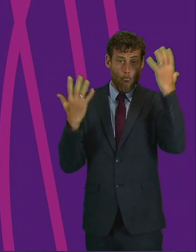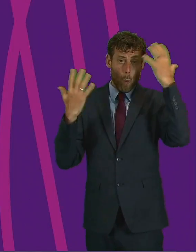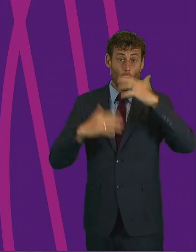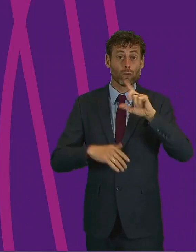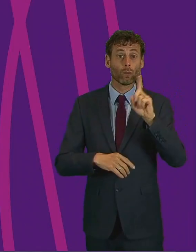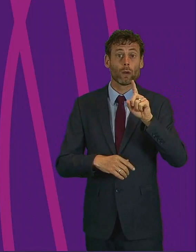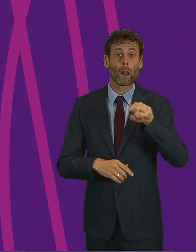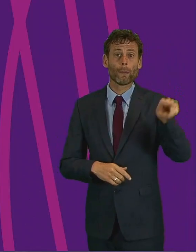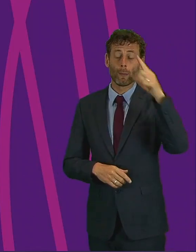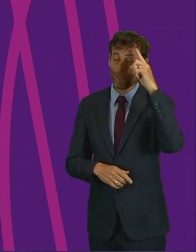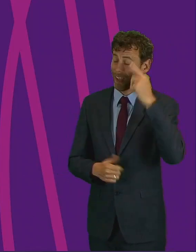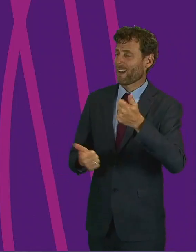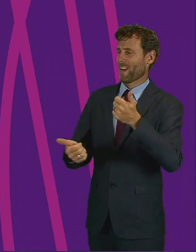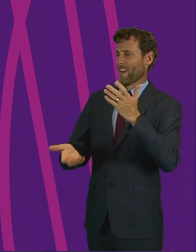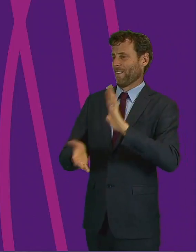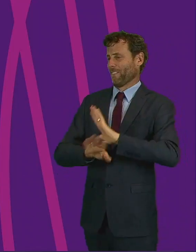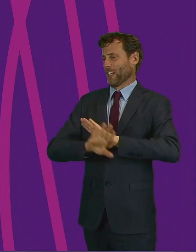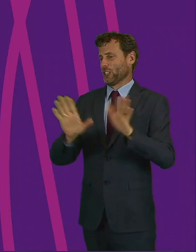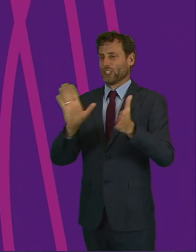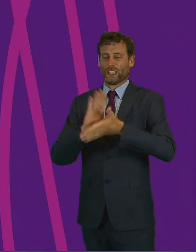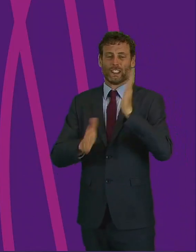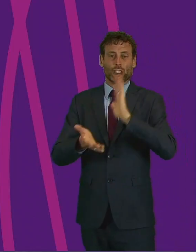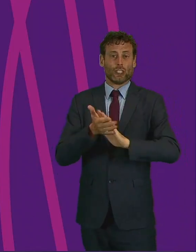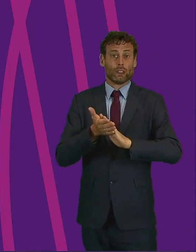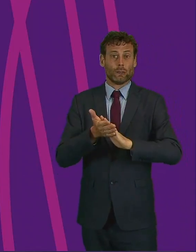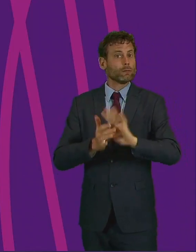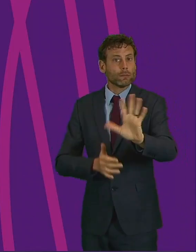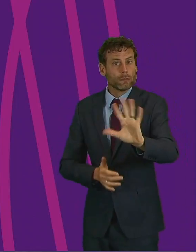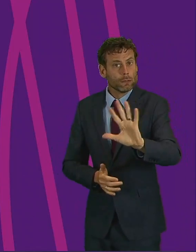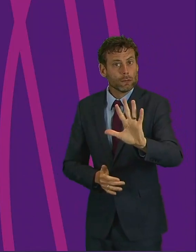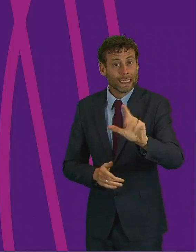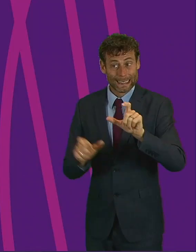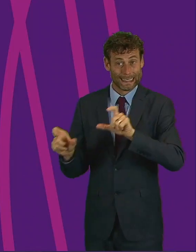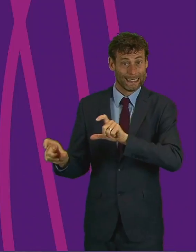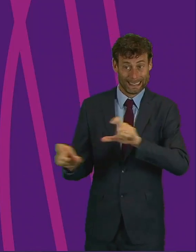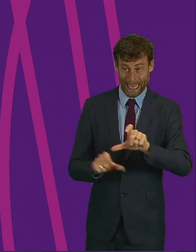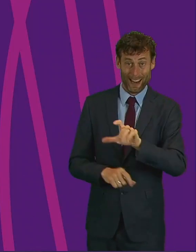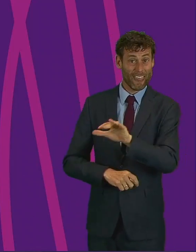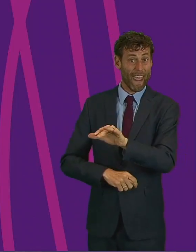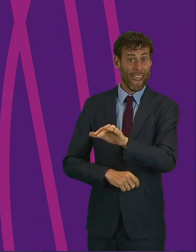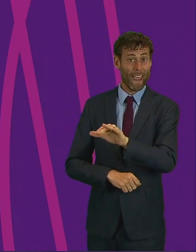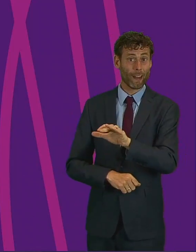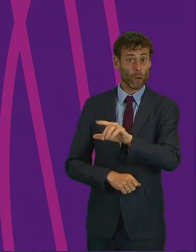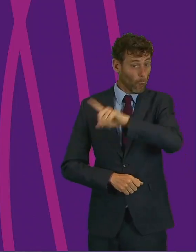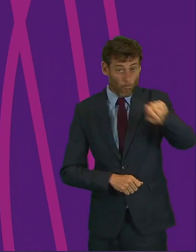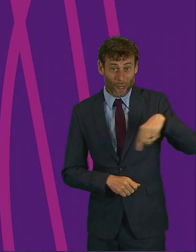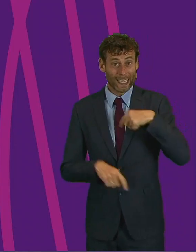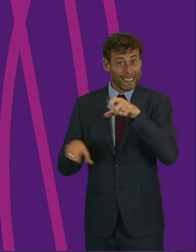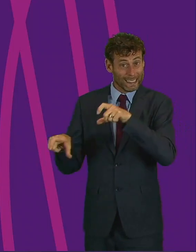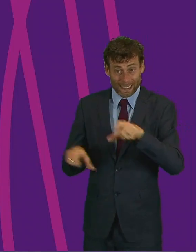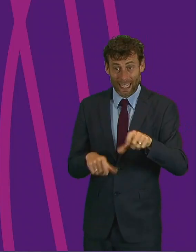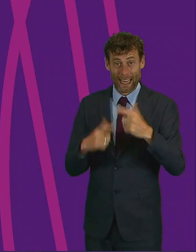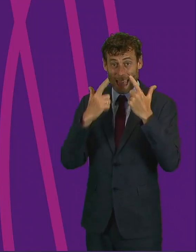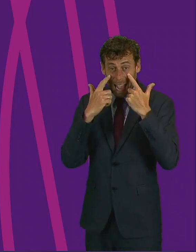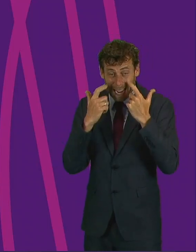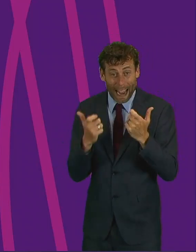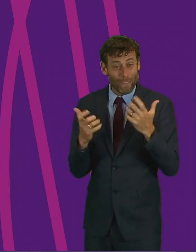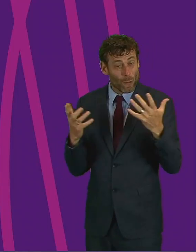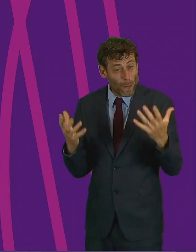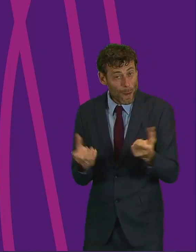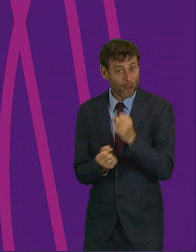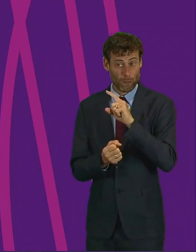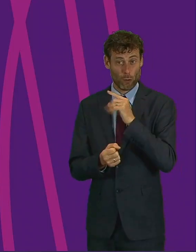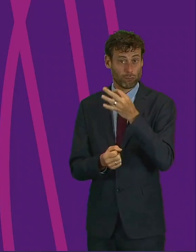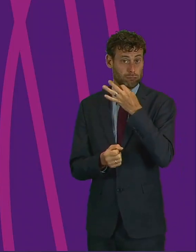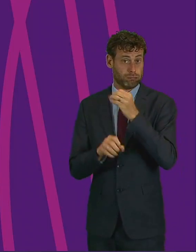It is not all over. We have tough times still to come, and we've got to, as well as looking back and assessing the decisions we've taken